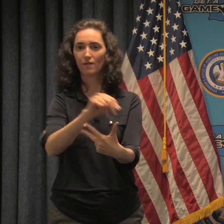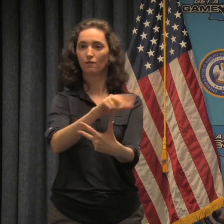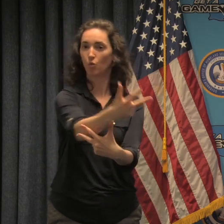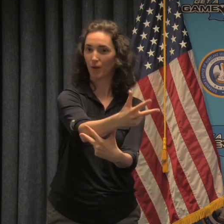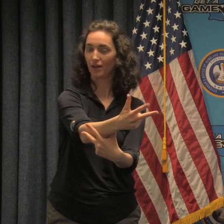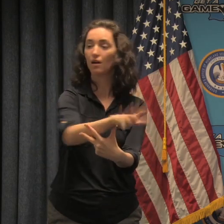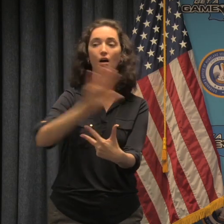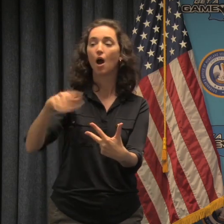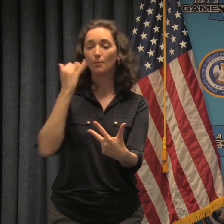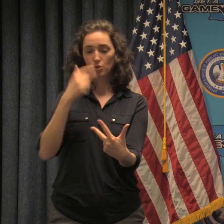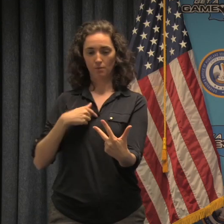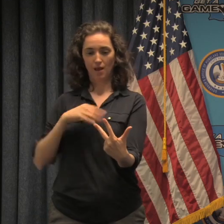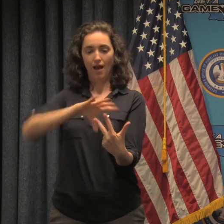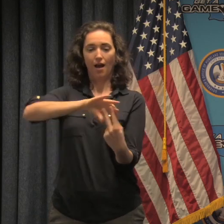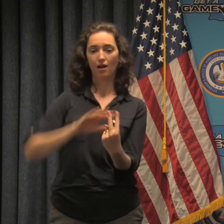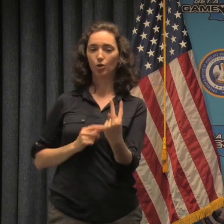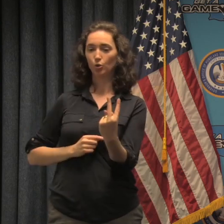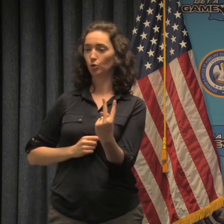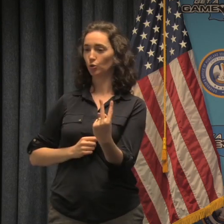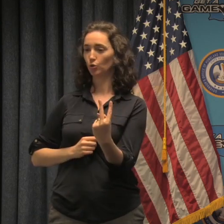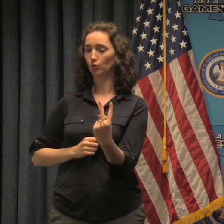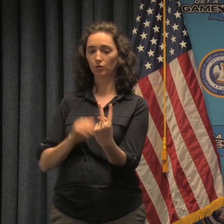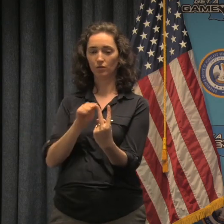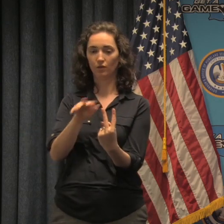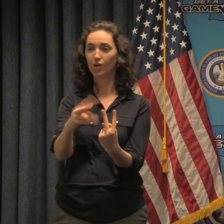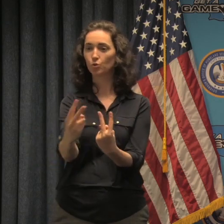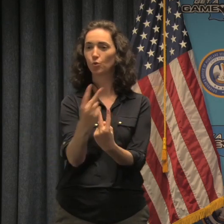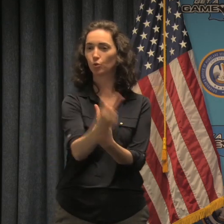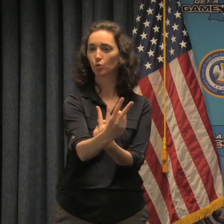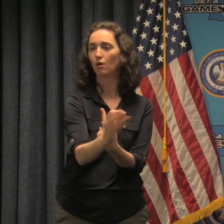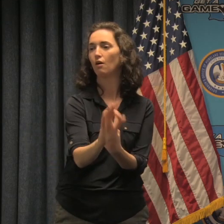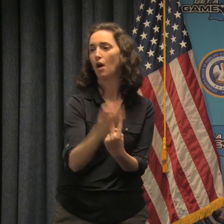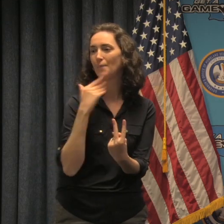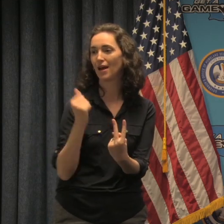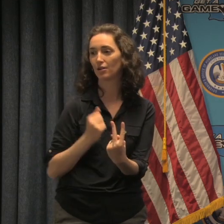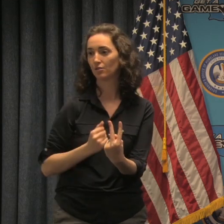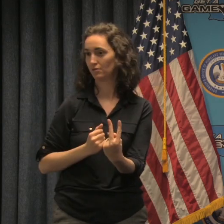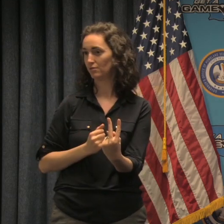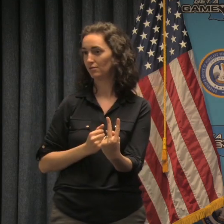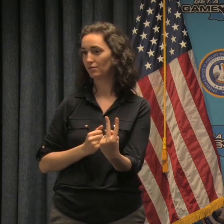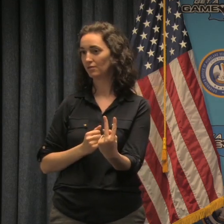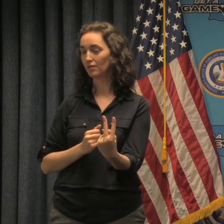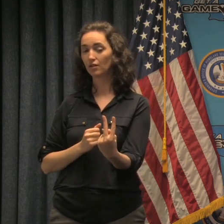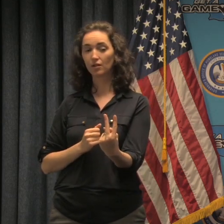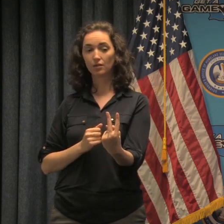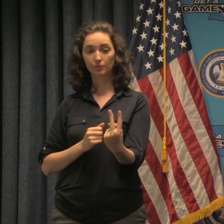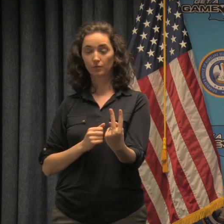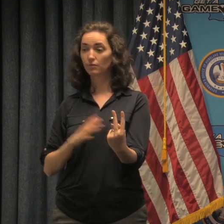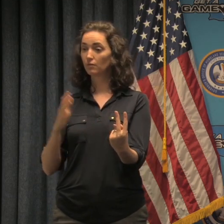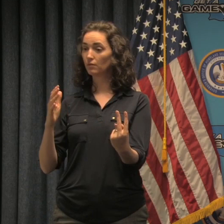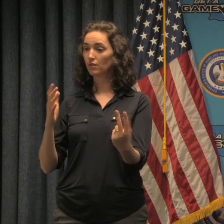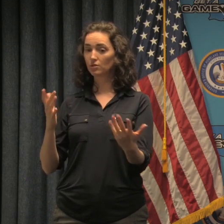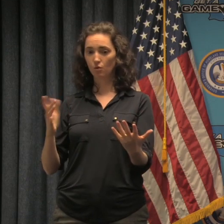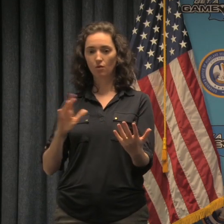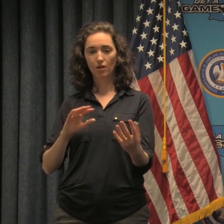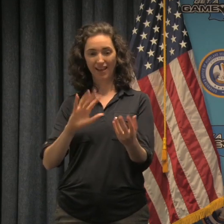you get it down to 2.4 to 2 to 1.7, the lower that is, the better off you